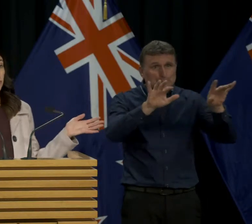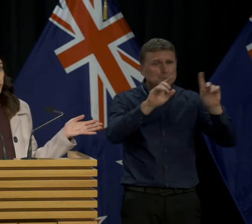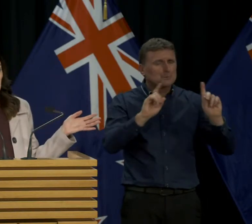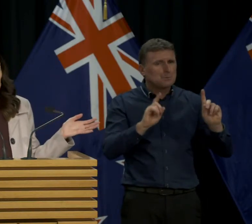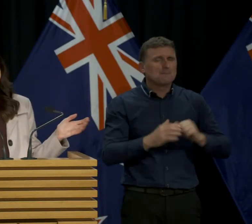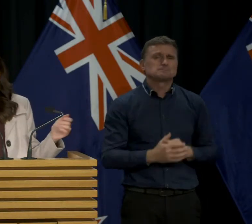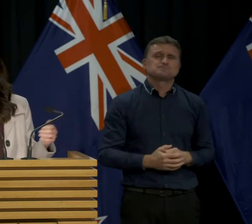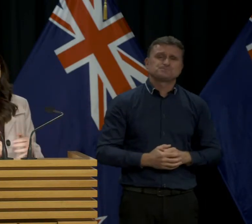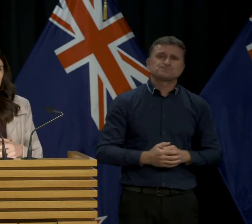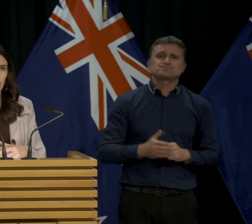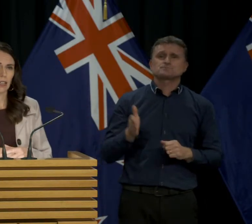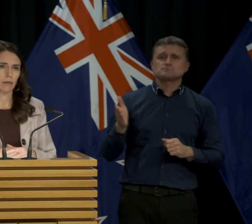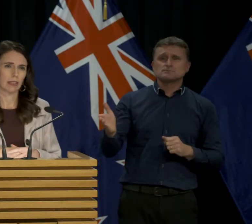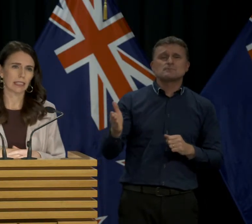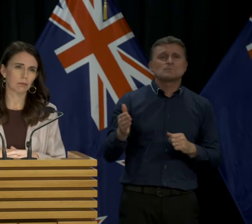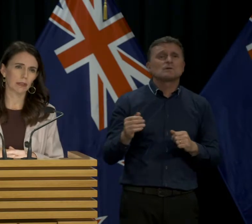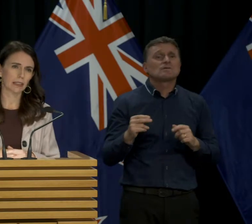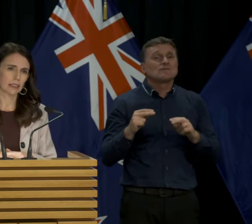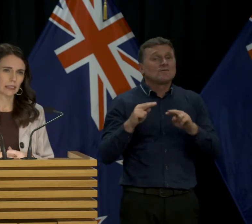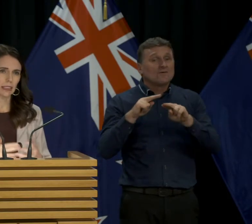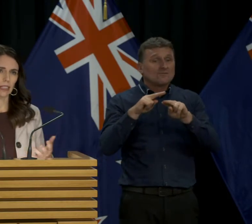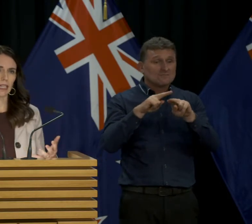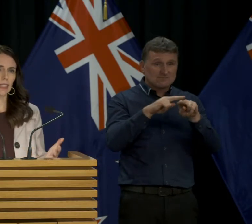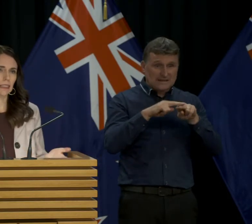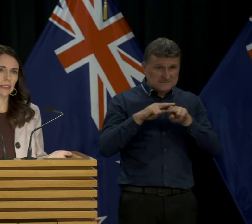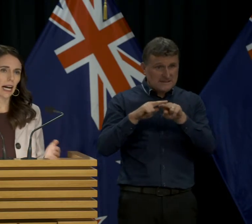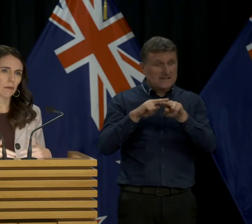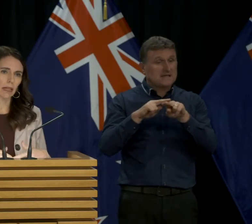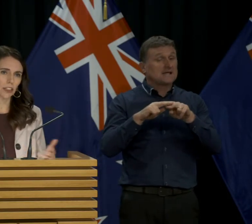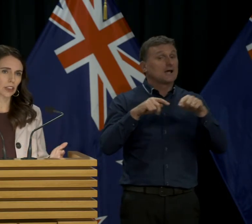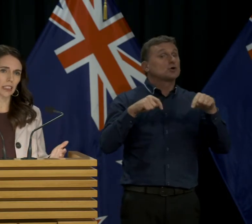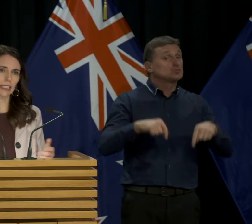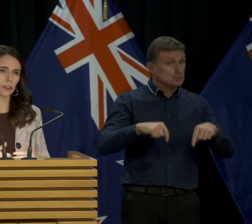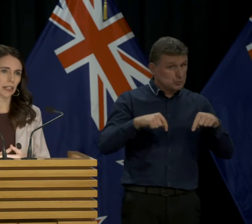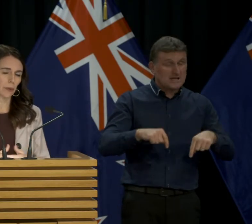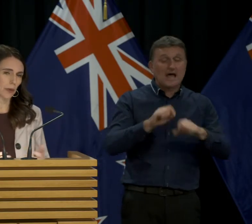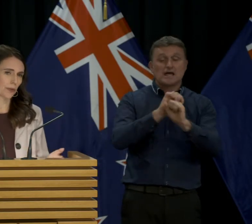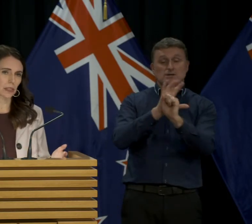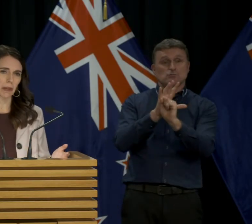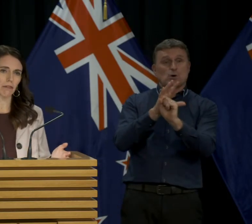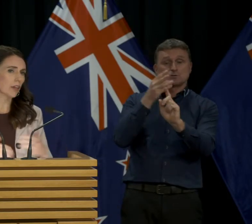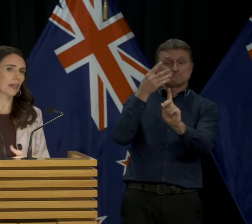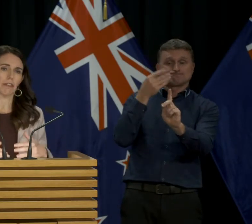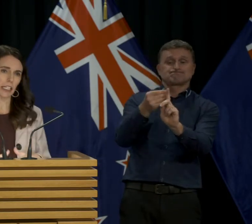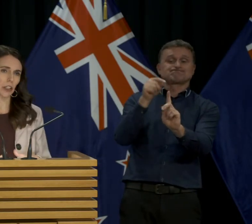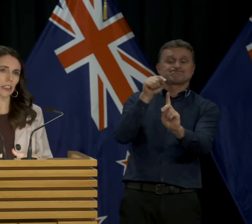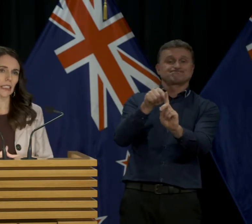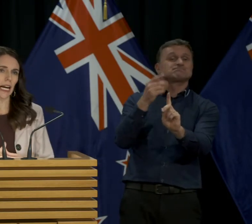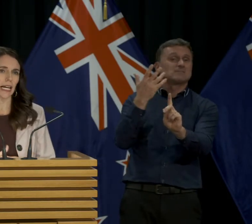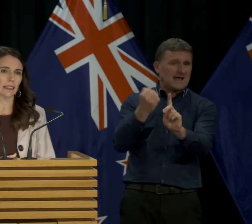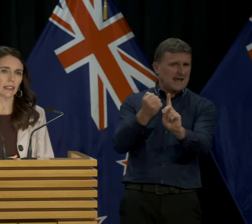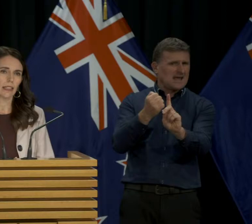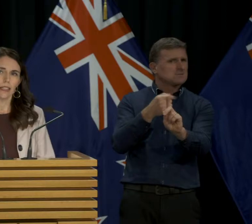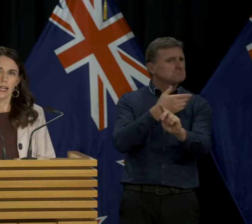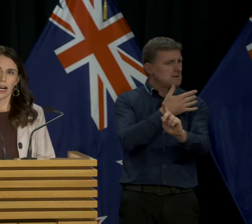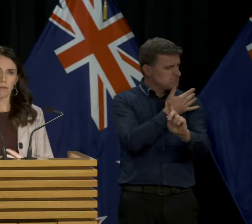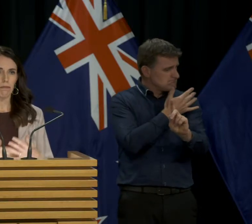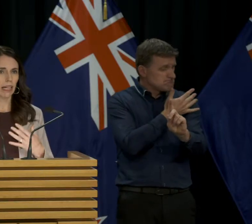well, Fiji have experienced a case today, but actually their track record has been very, very good